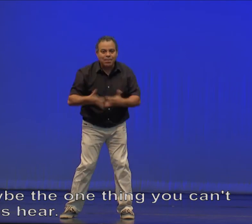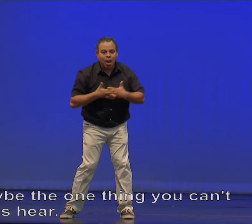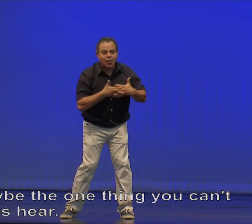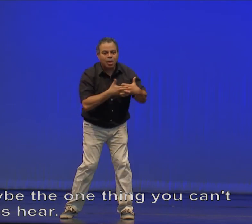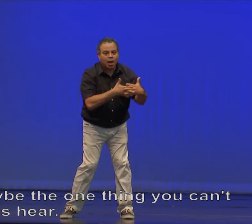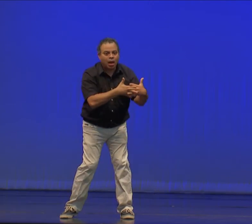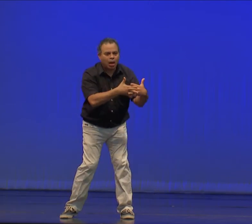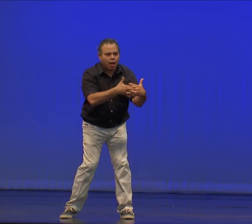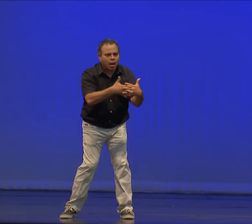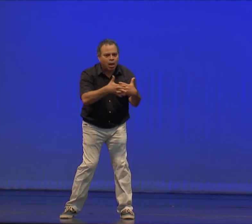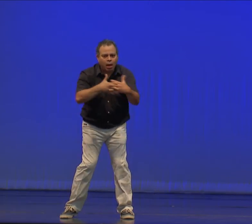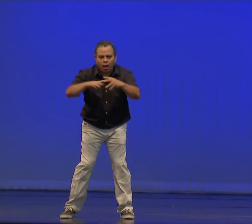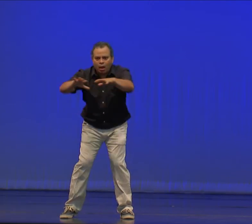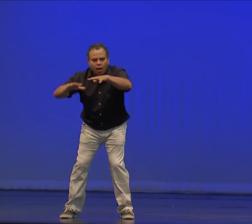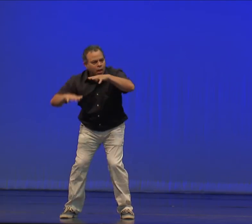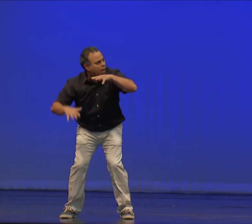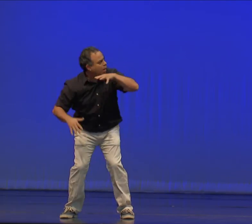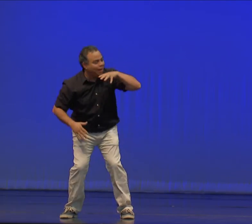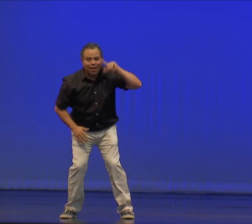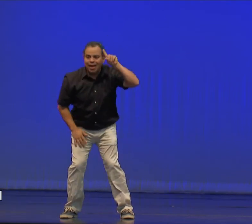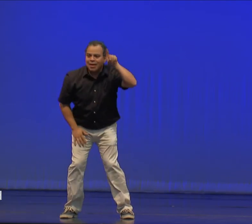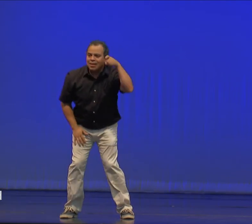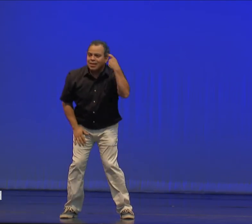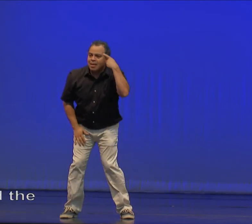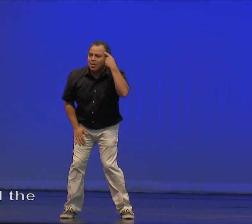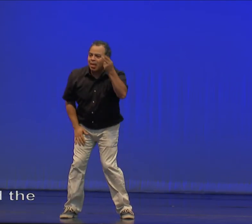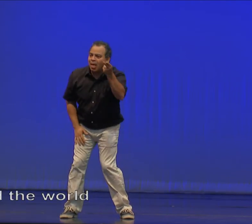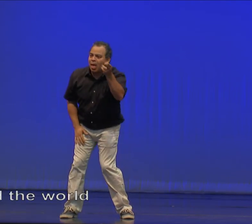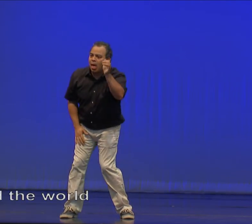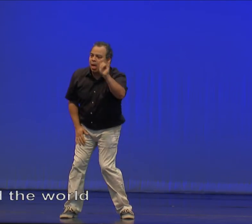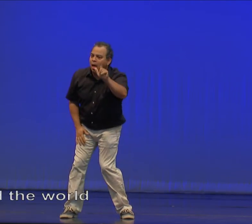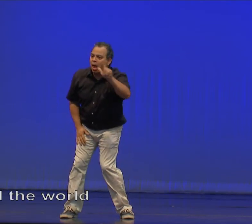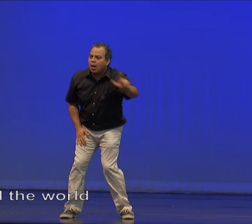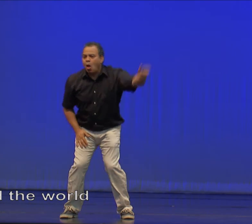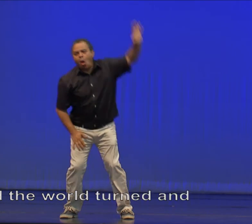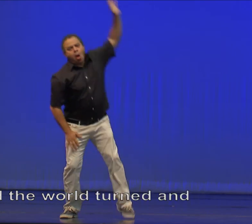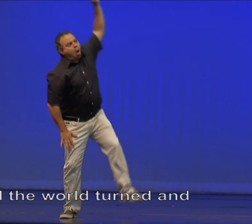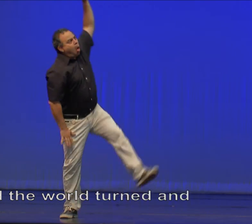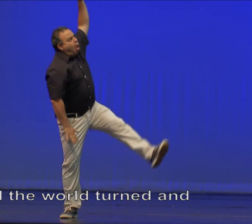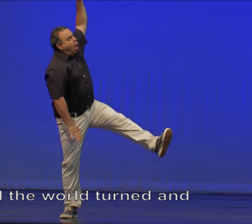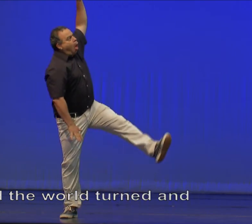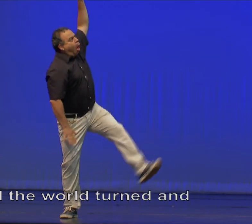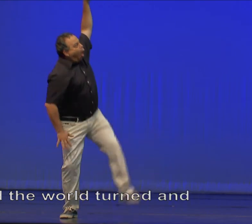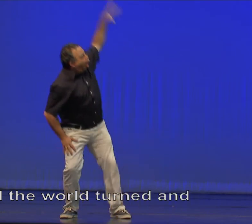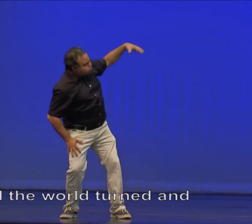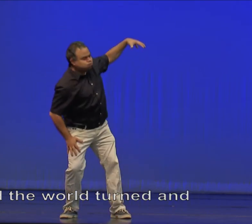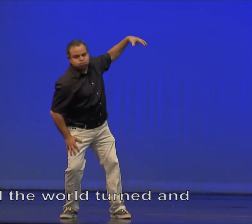And the world turned, and America on Capitol Hill